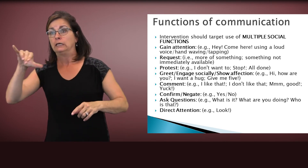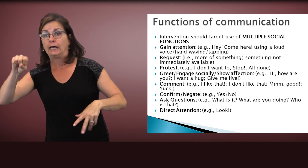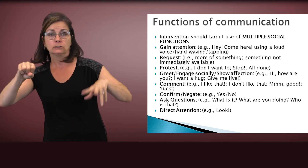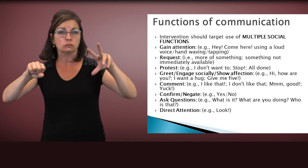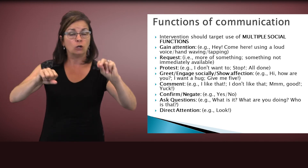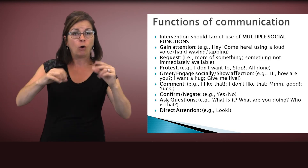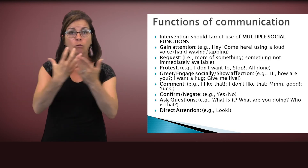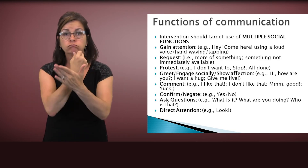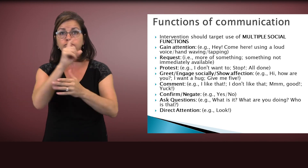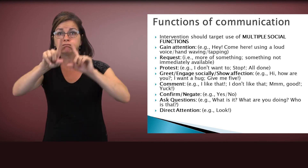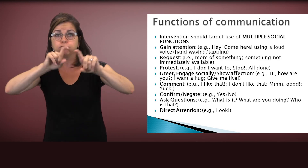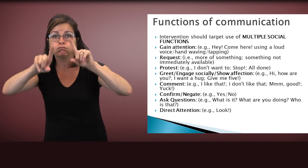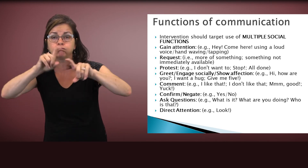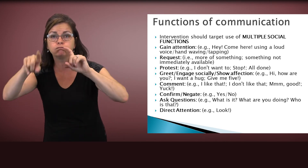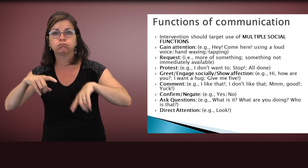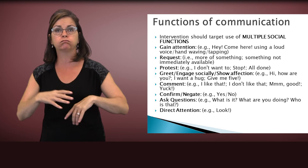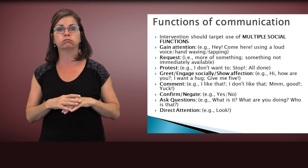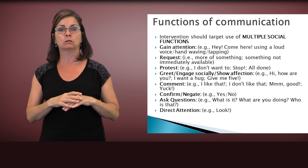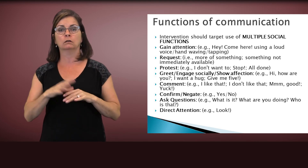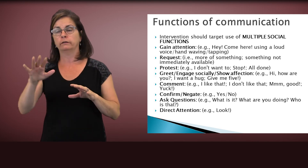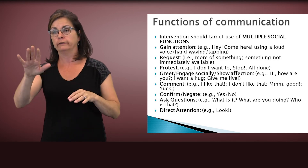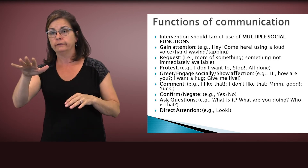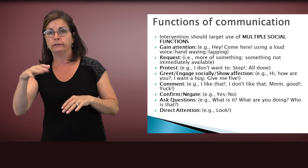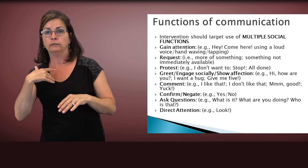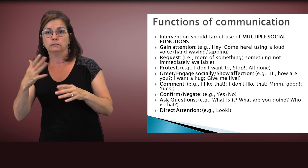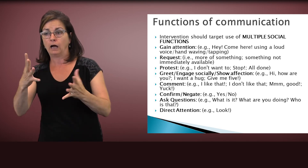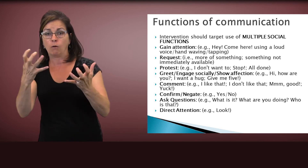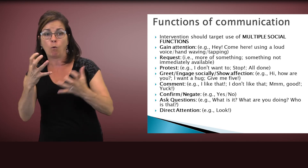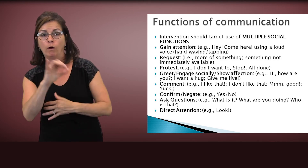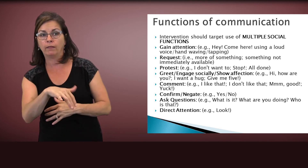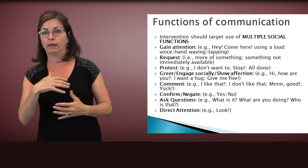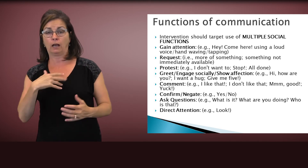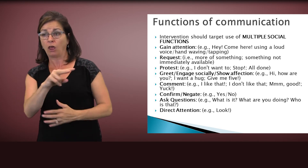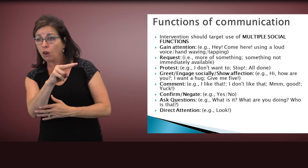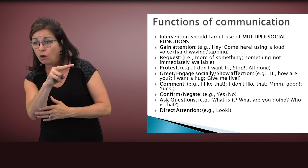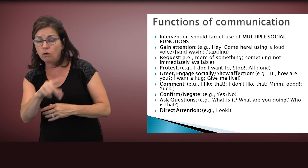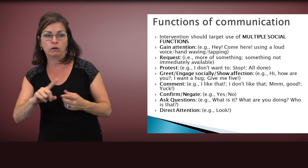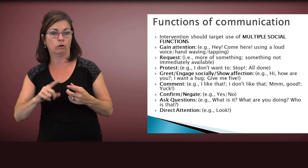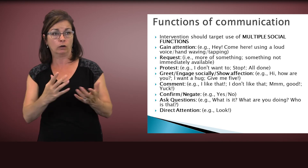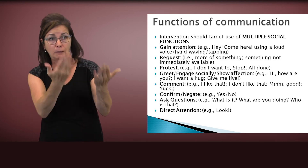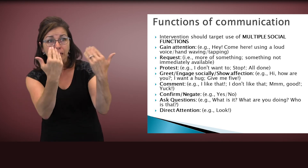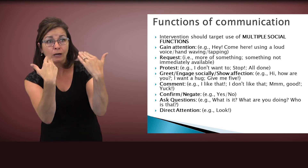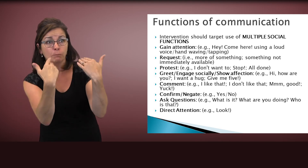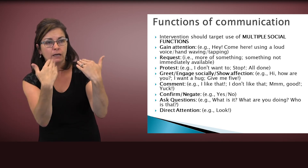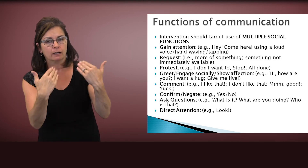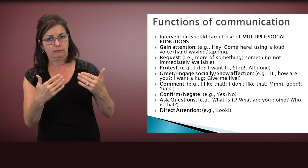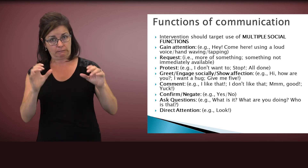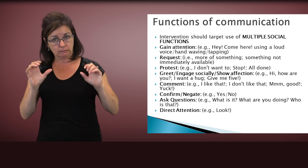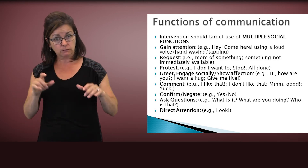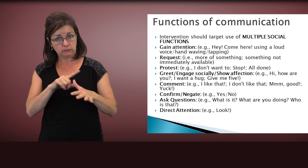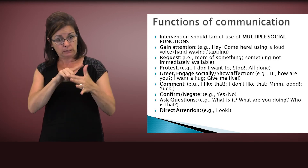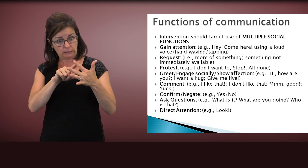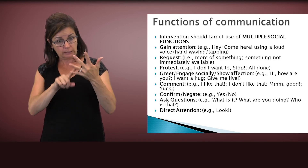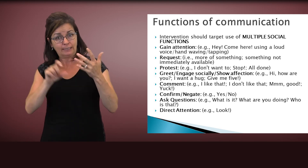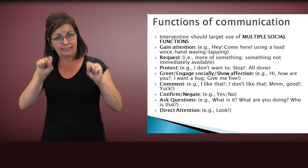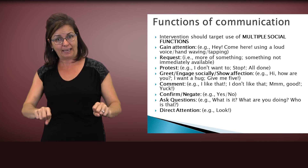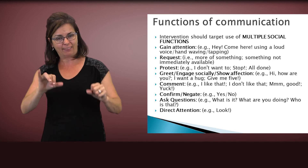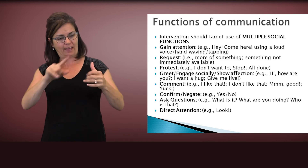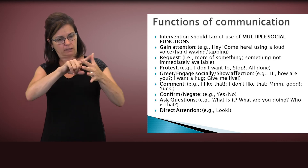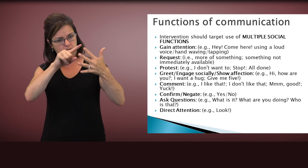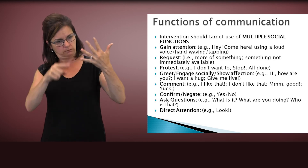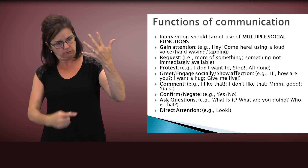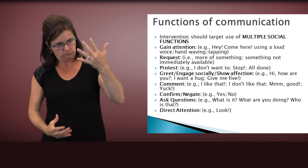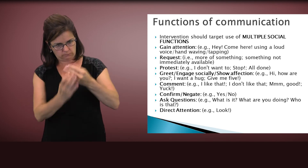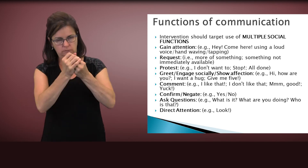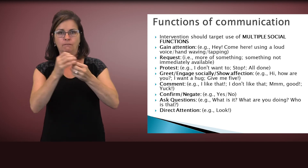on things, to confirm like yes or no, to ask questions, to direct others' attention to what they want, like look or come here, look at